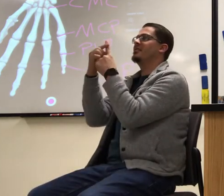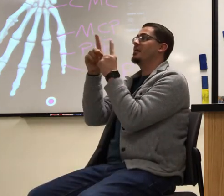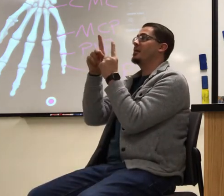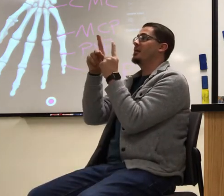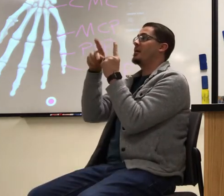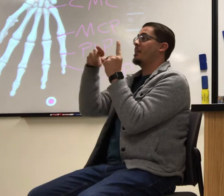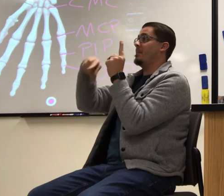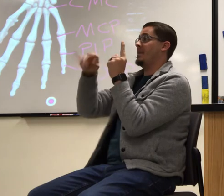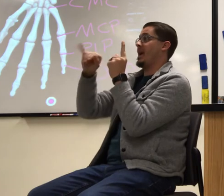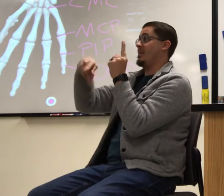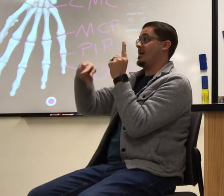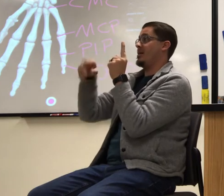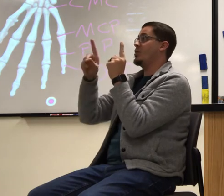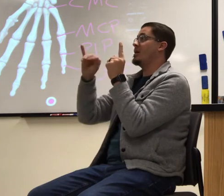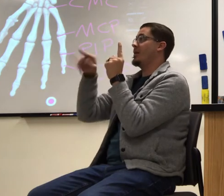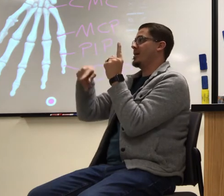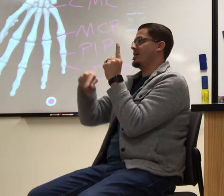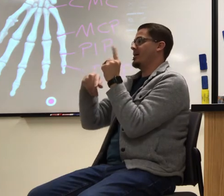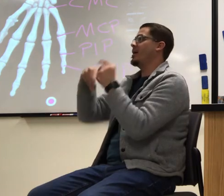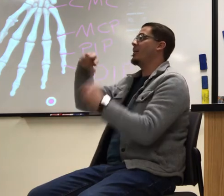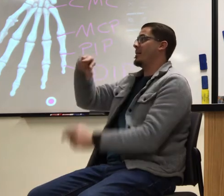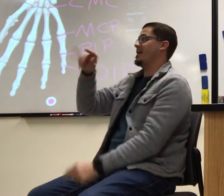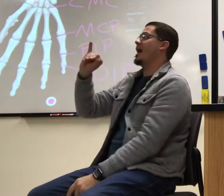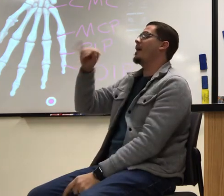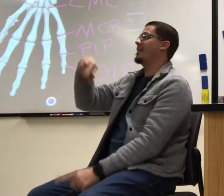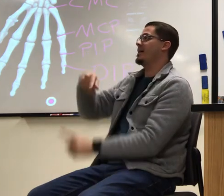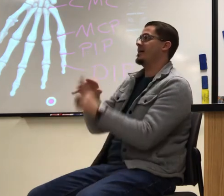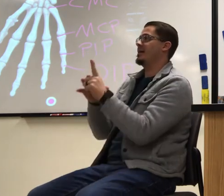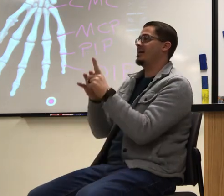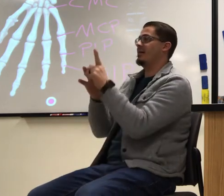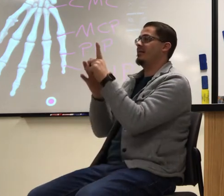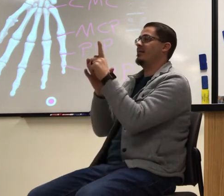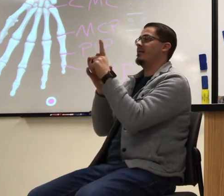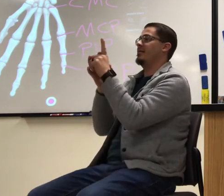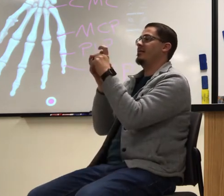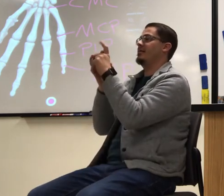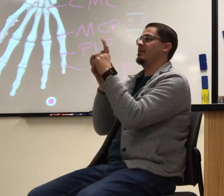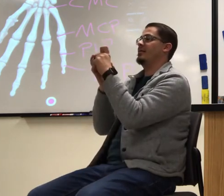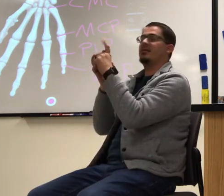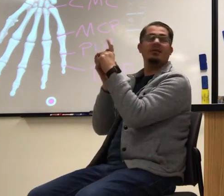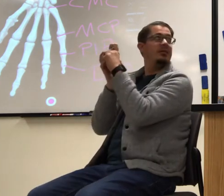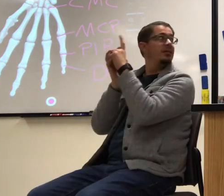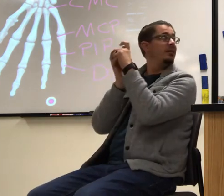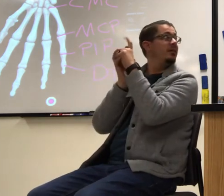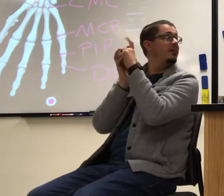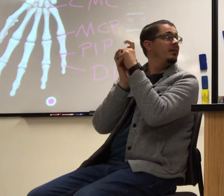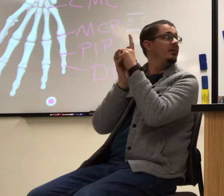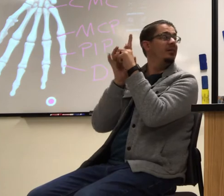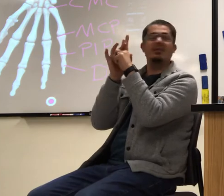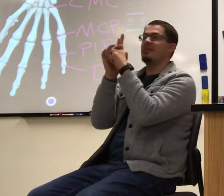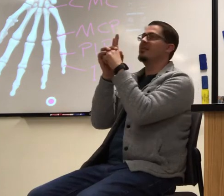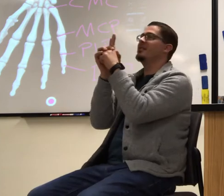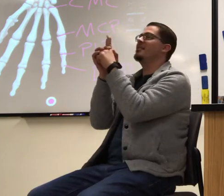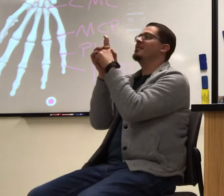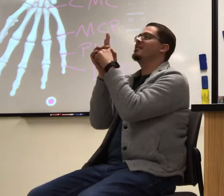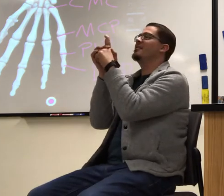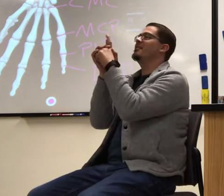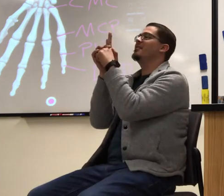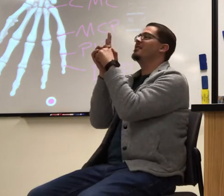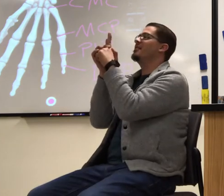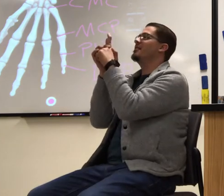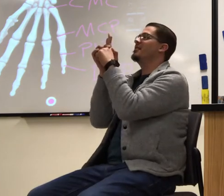DIP? The PIP, but if I go like that, can you see me do that? What am I doing? That's DIP,